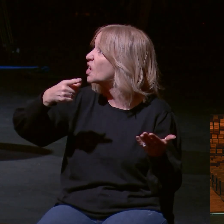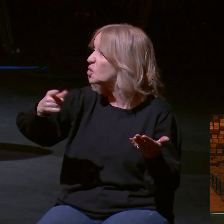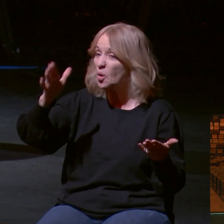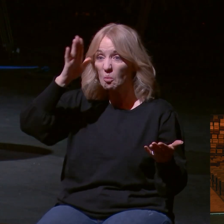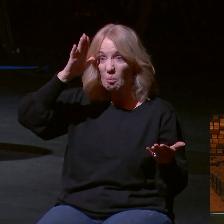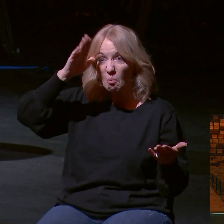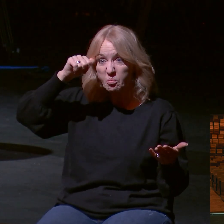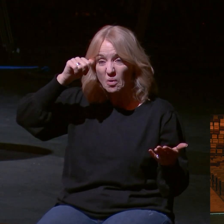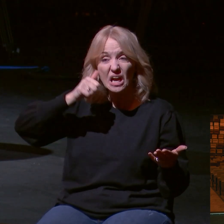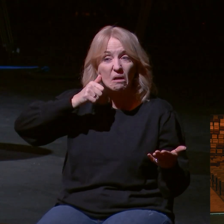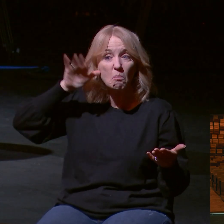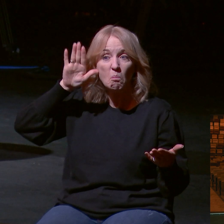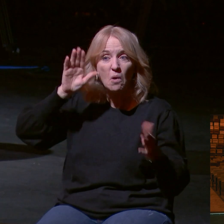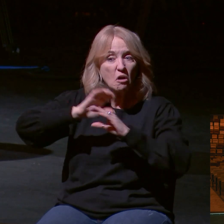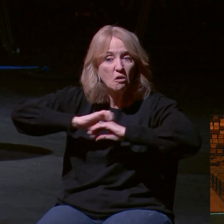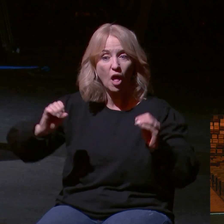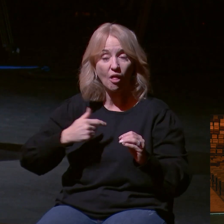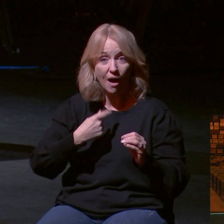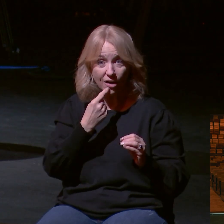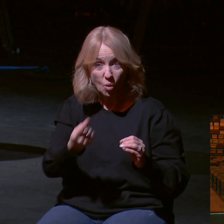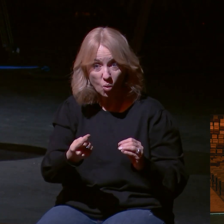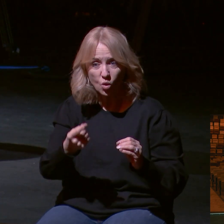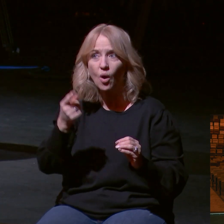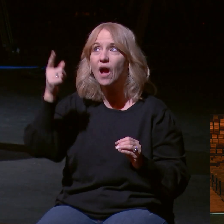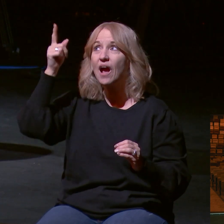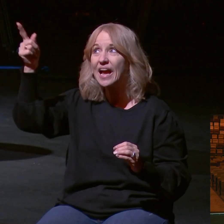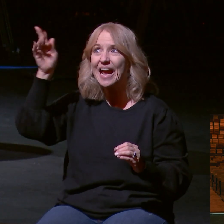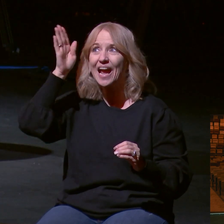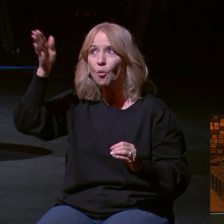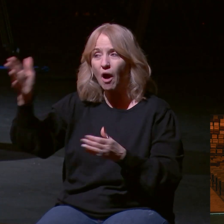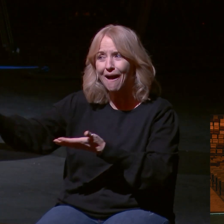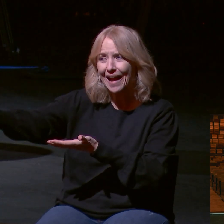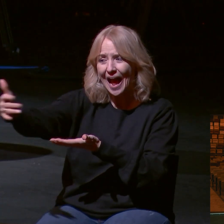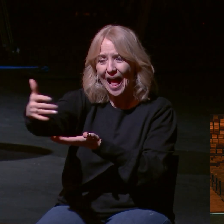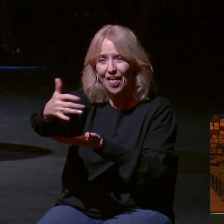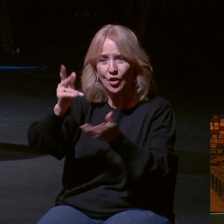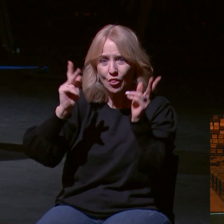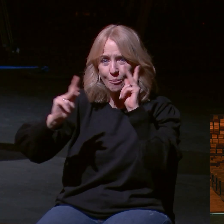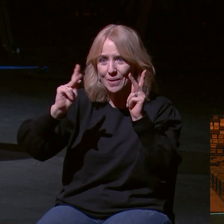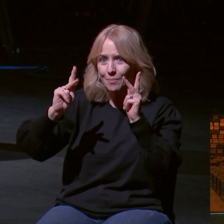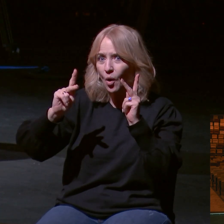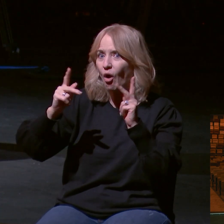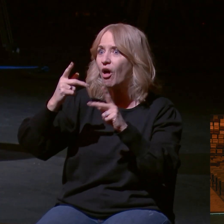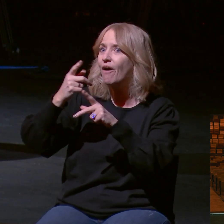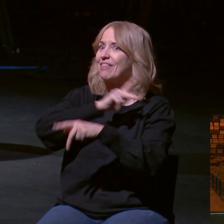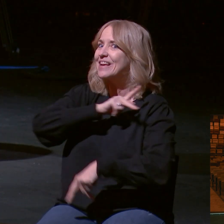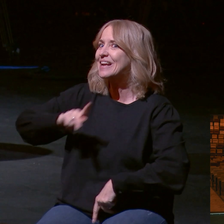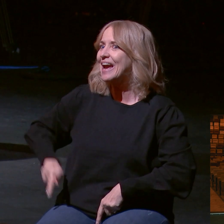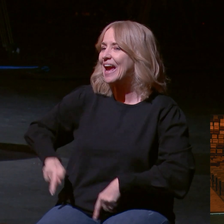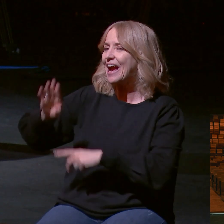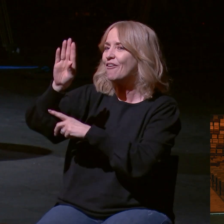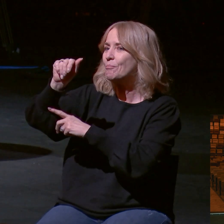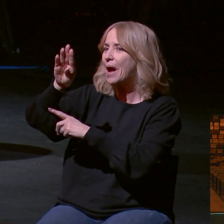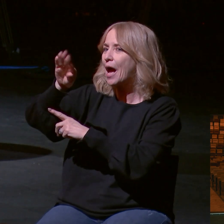words, I will summon all the peoples of the north and my servant Nebuchadnezzar, king of Babylon, declares the Lord. And